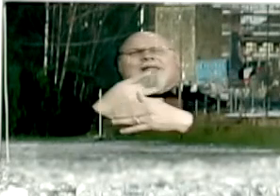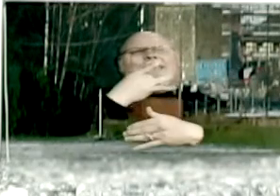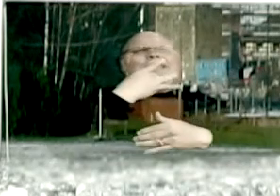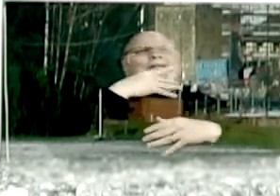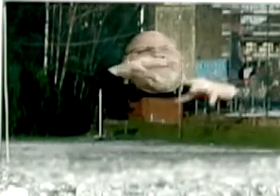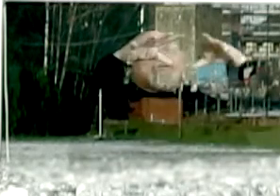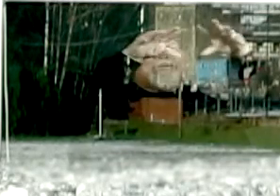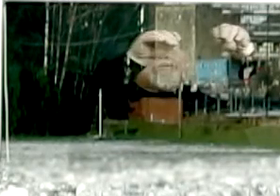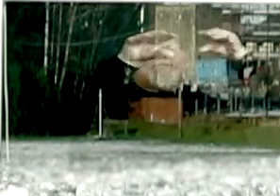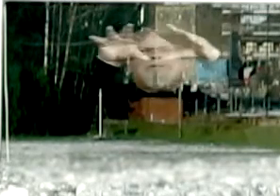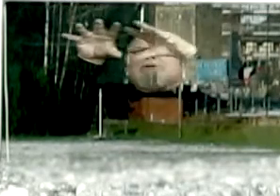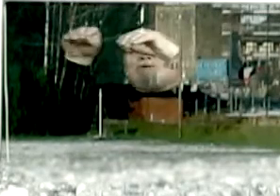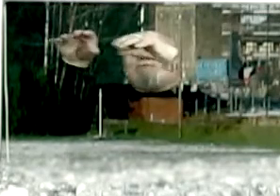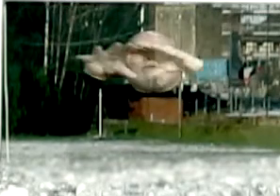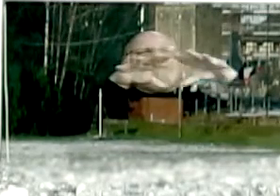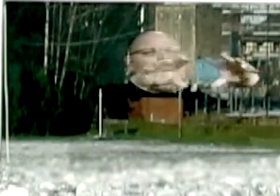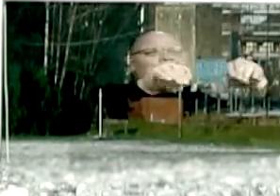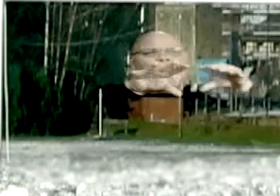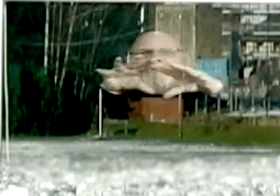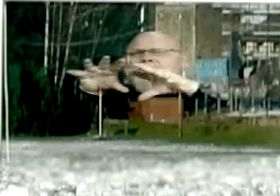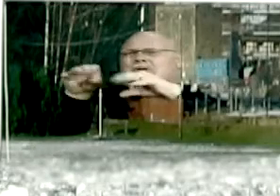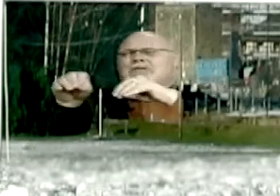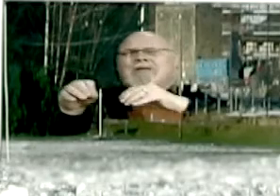He sits there and ponders, What can I do?